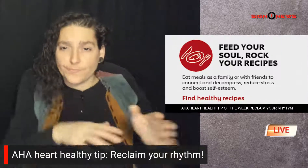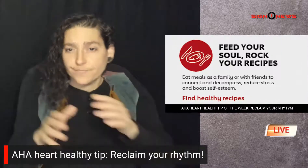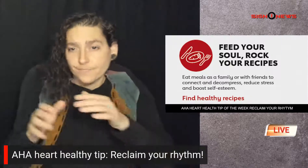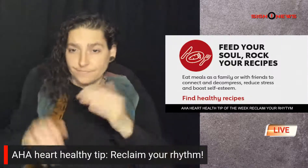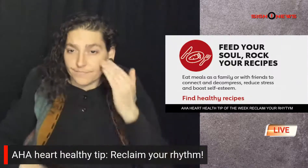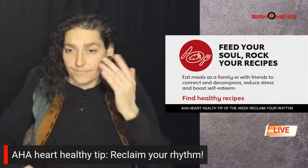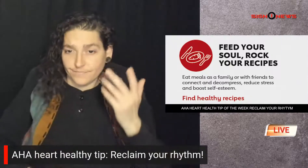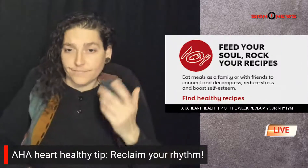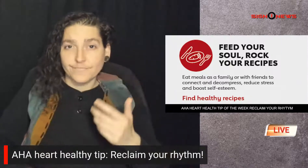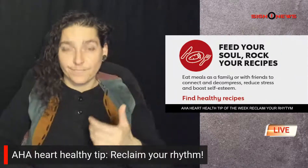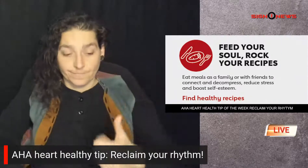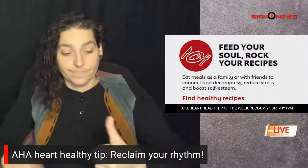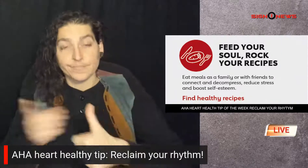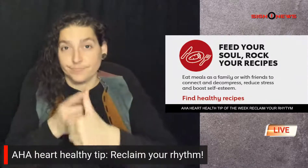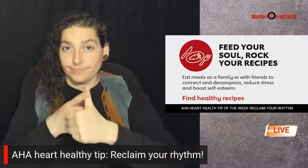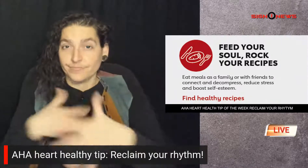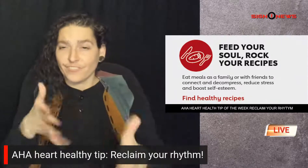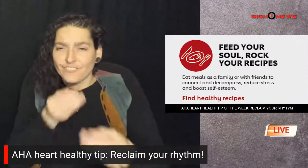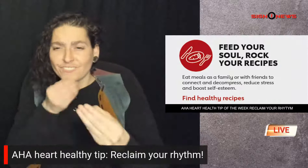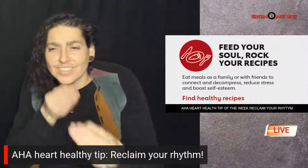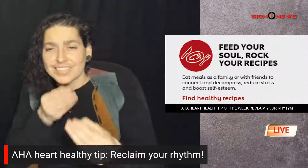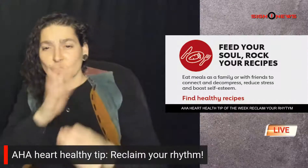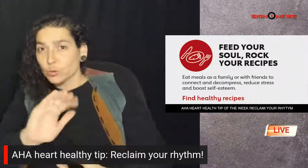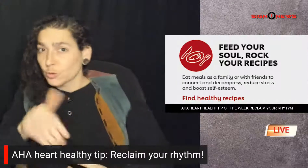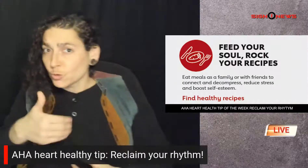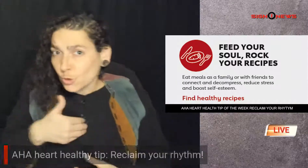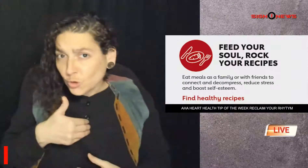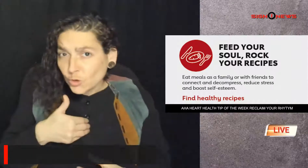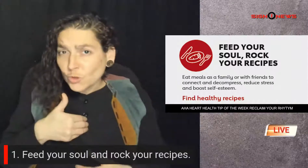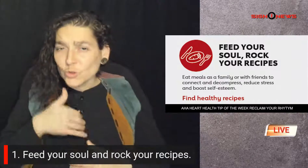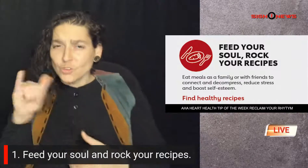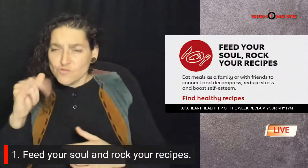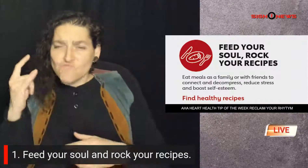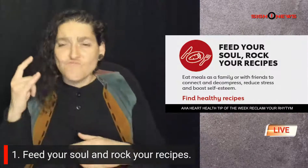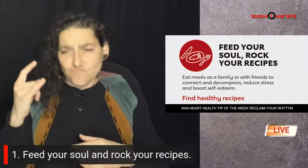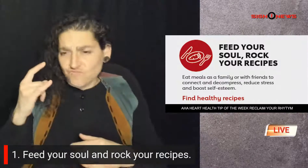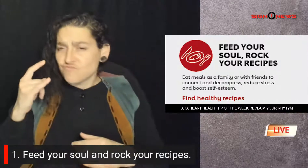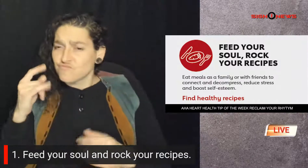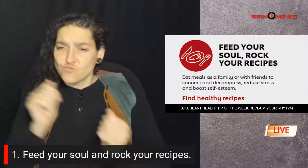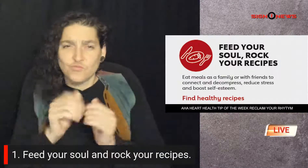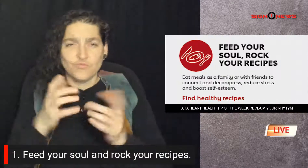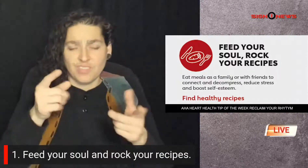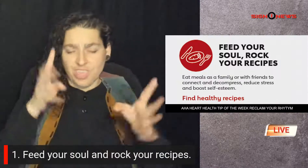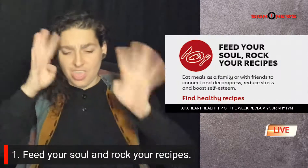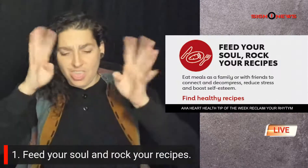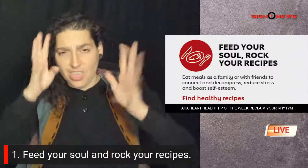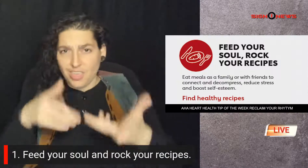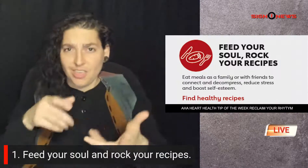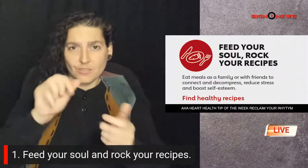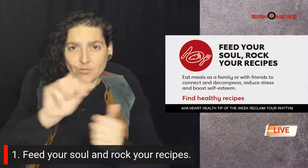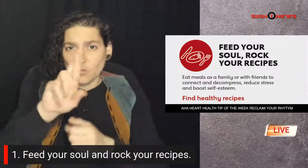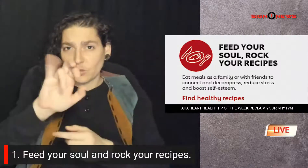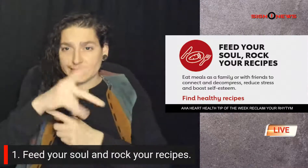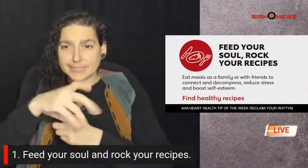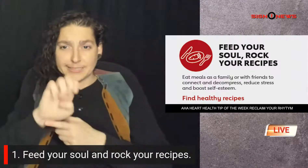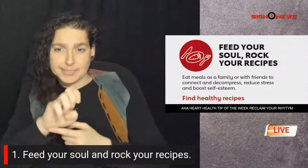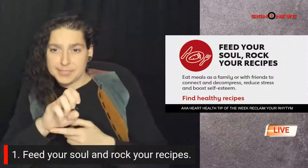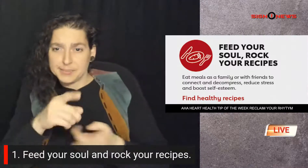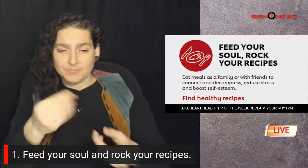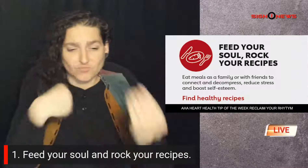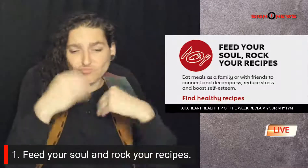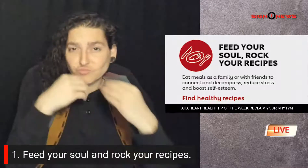in the groove. Number 1, feed your soul and rock